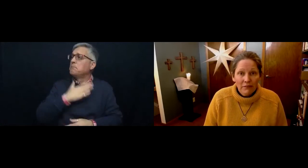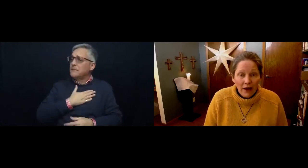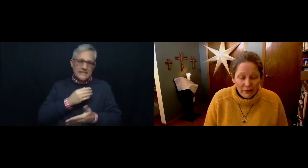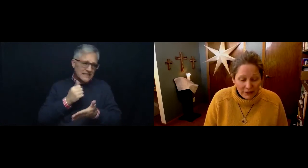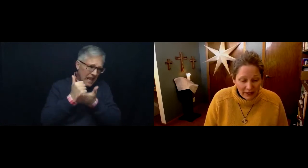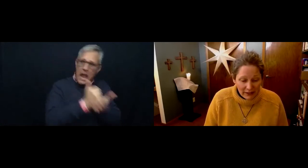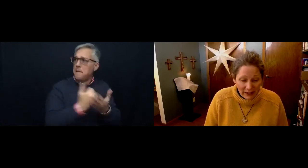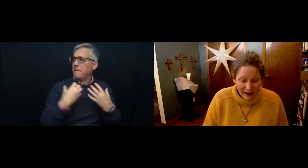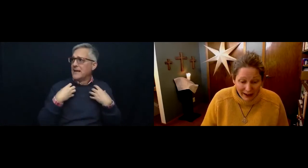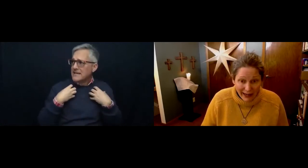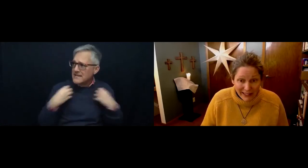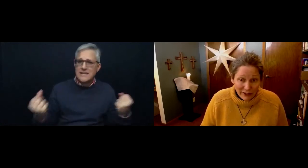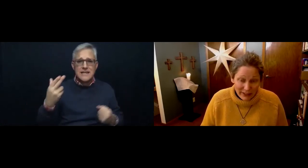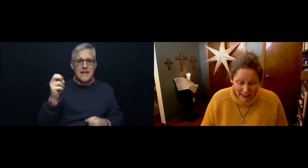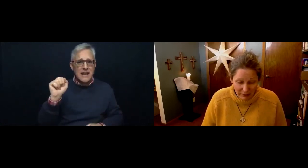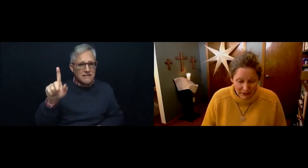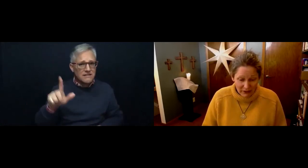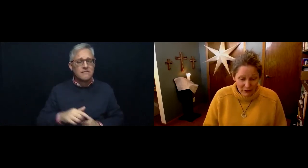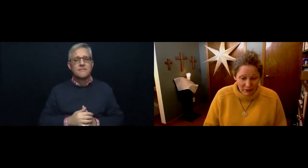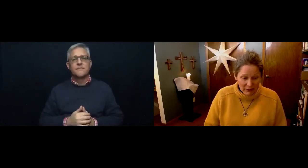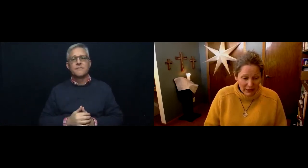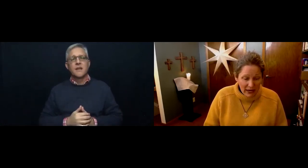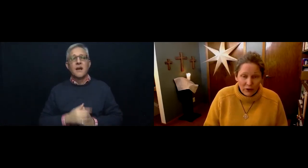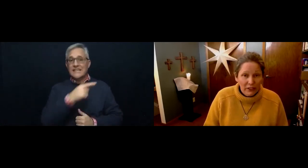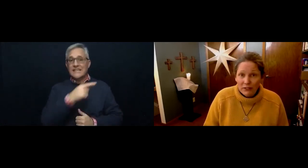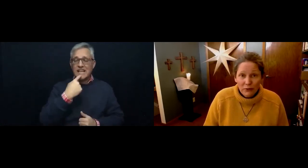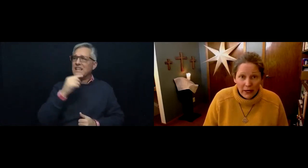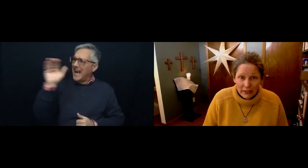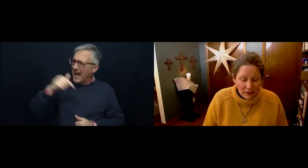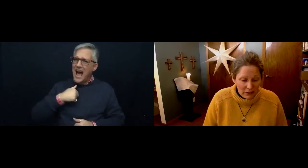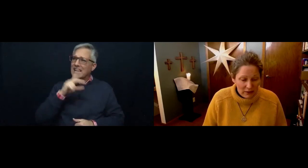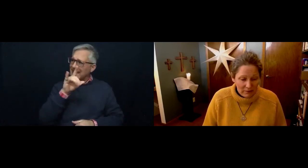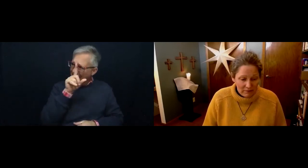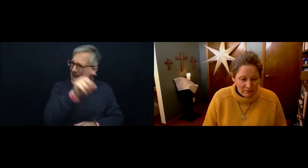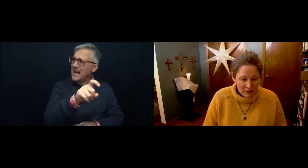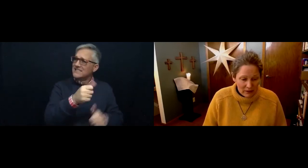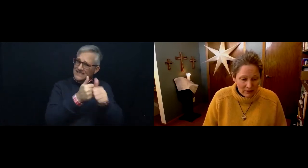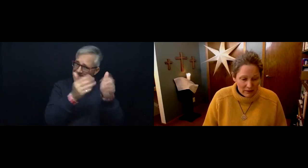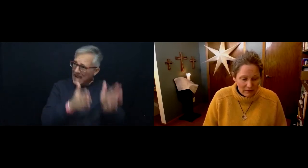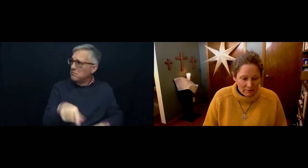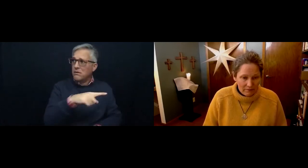And the father says, I asked your disciples to do it, but they couldn't do it.